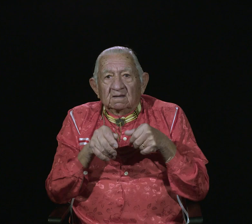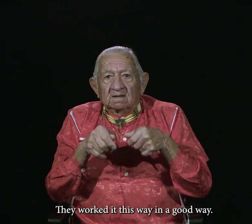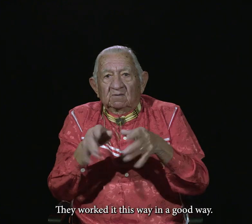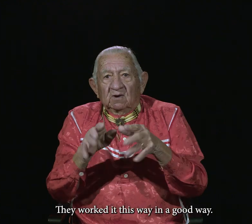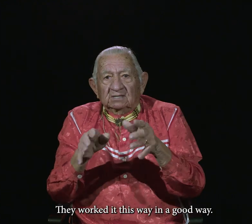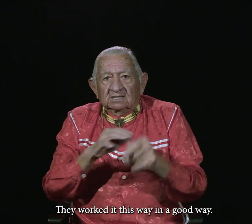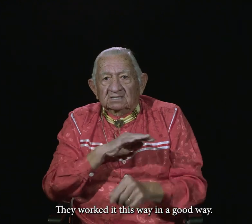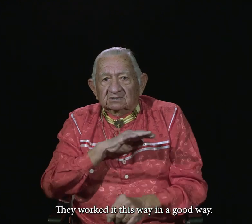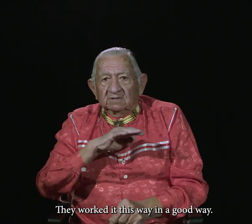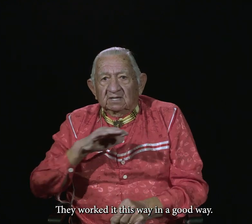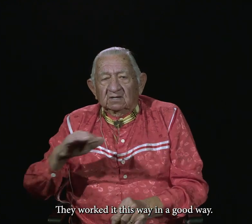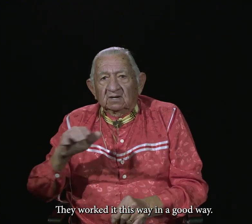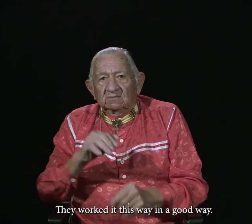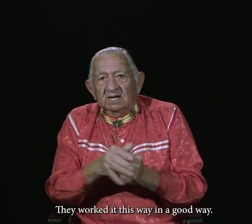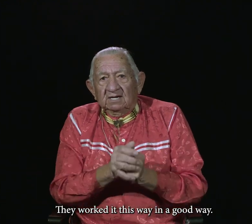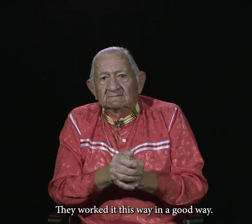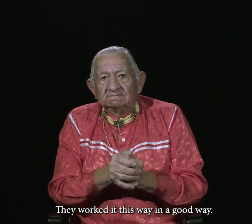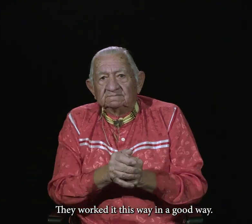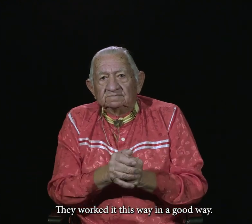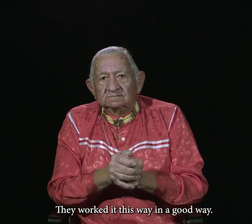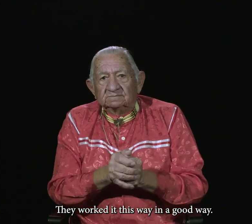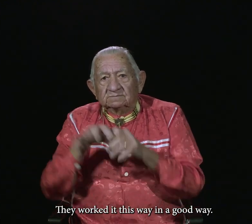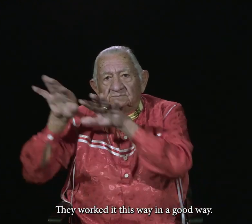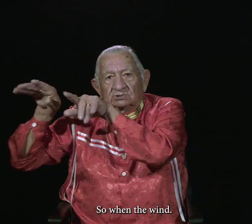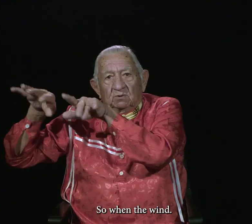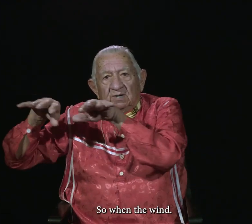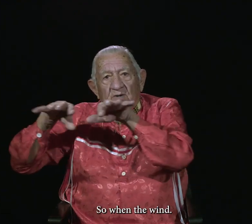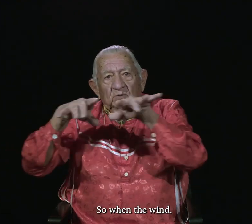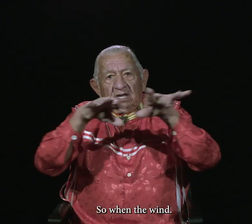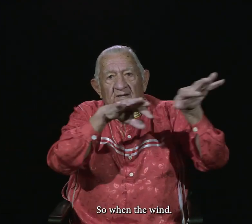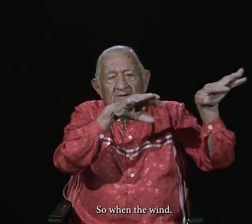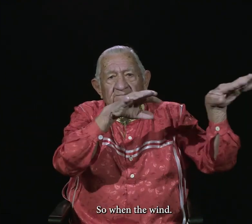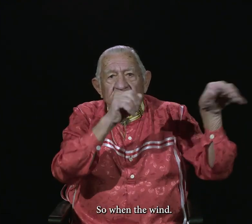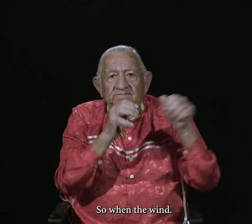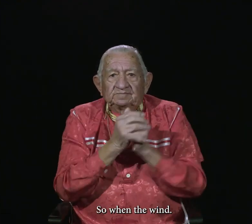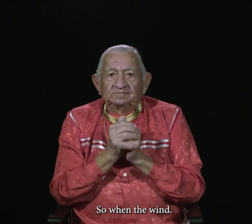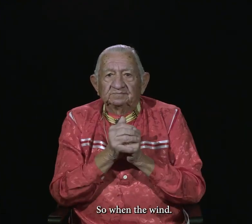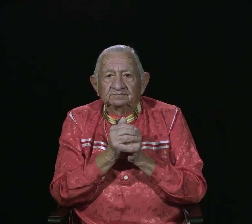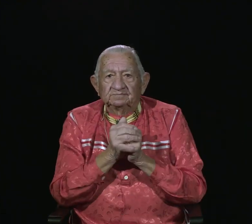They worked it this way in a good way. So when the wind,